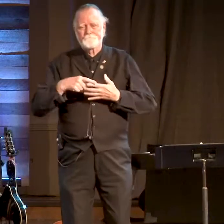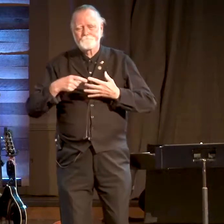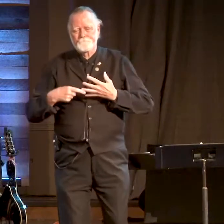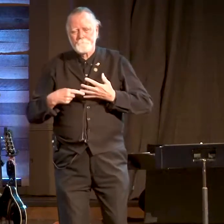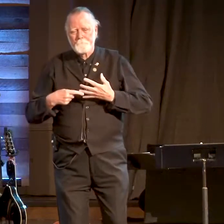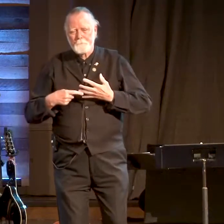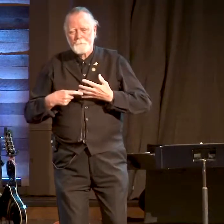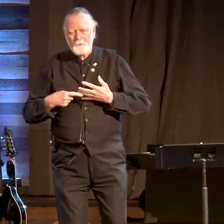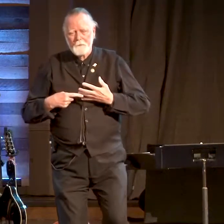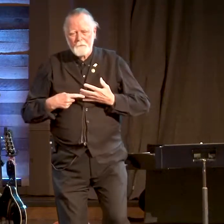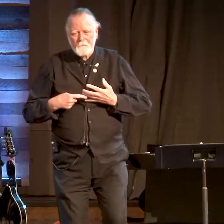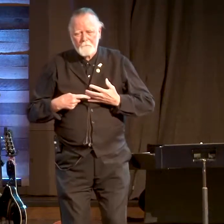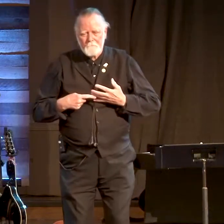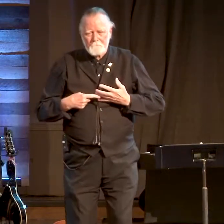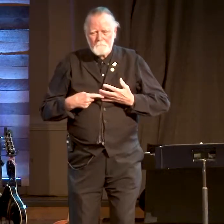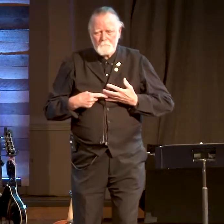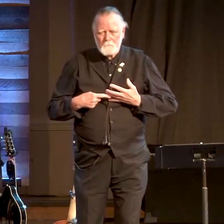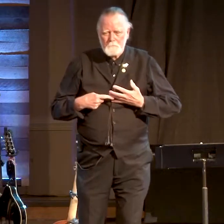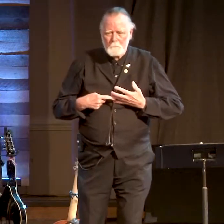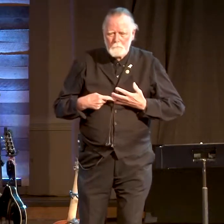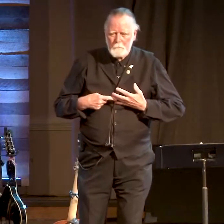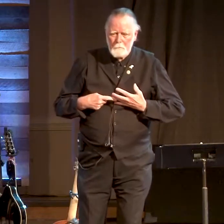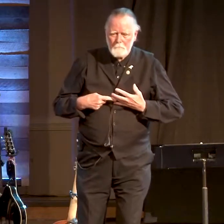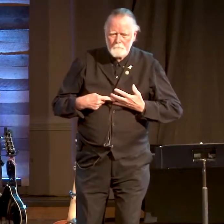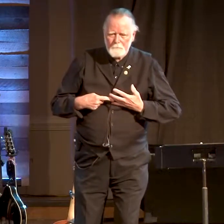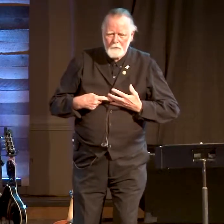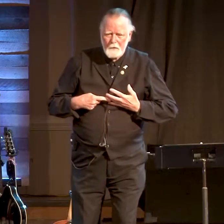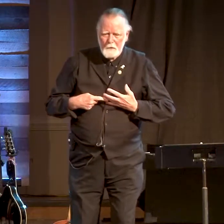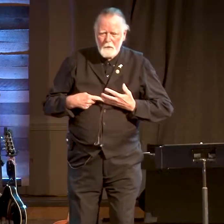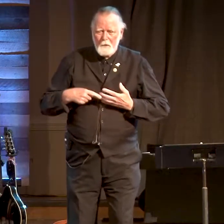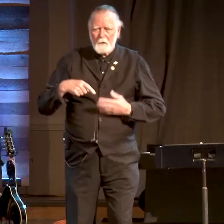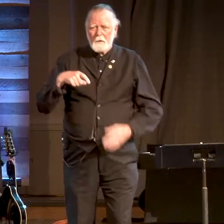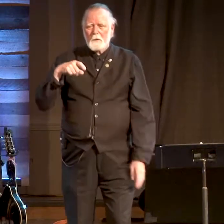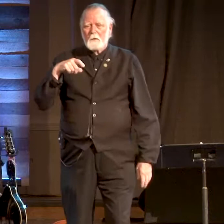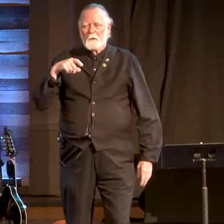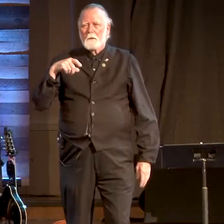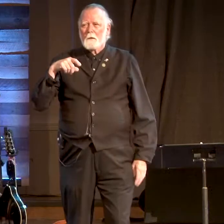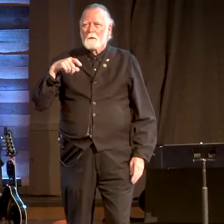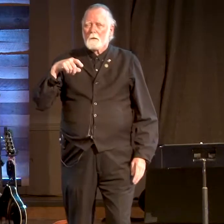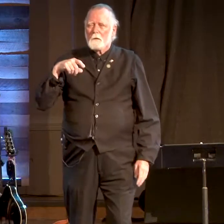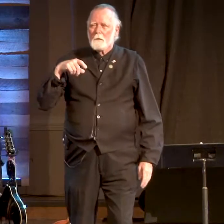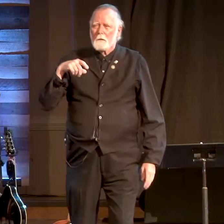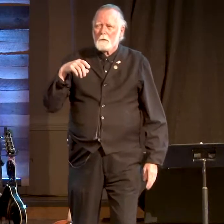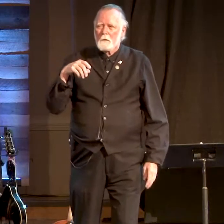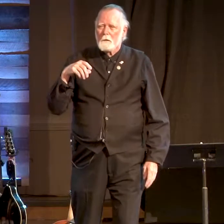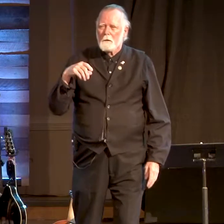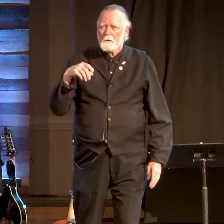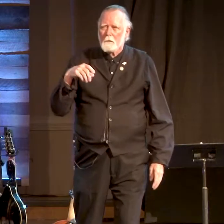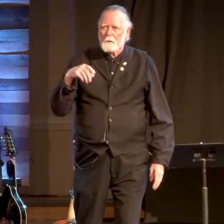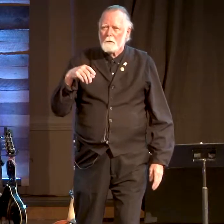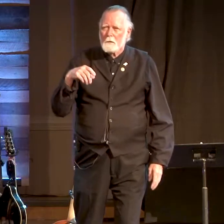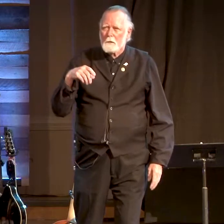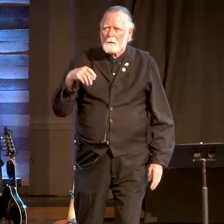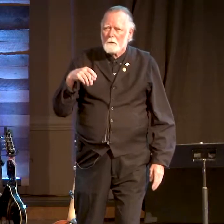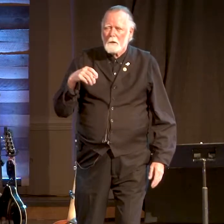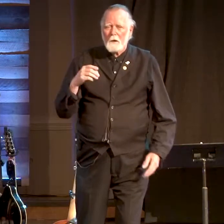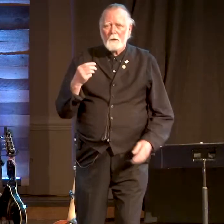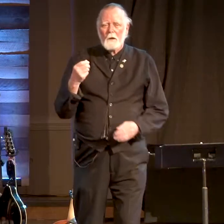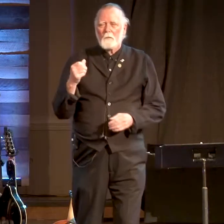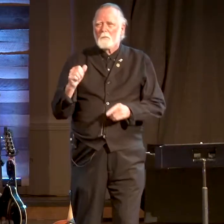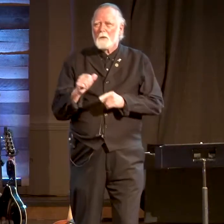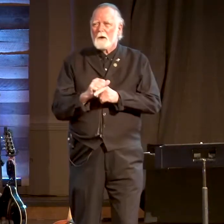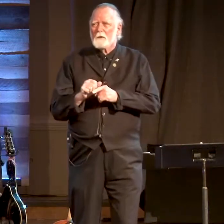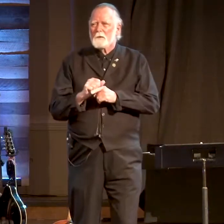in parentheses here it says, rhythm players must read music, okay? And we'll be rehearsing